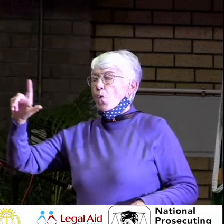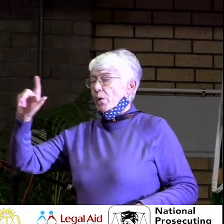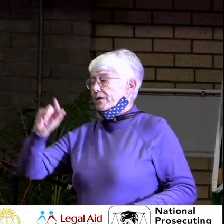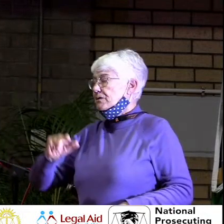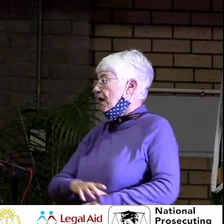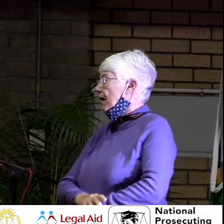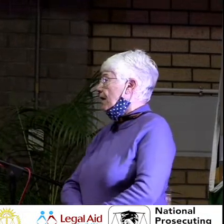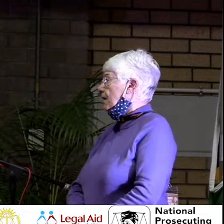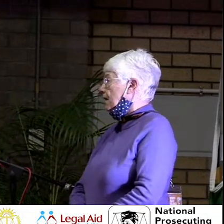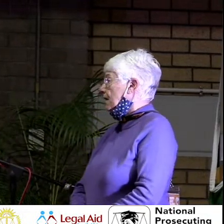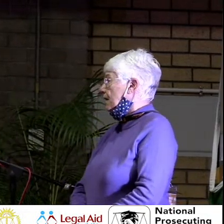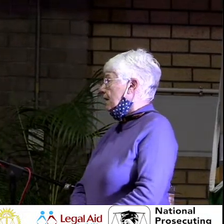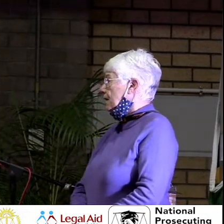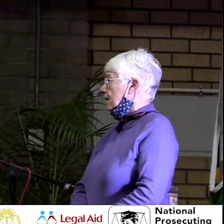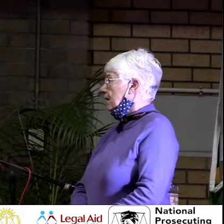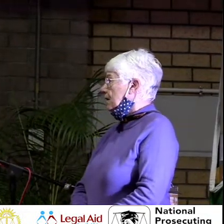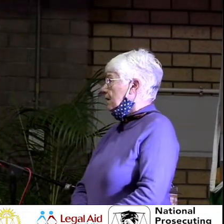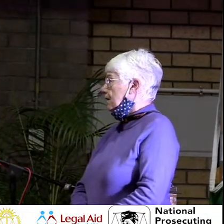echaza phofu